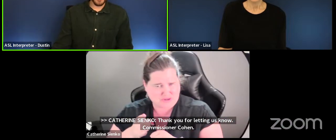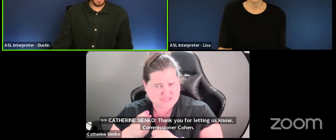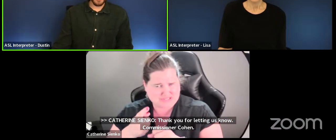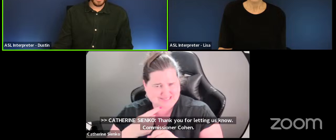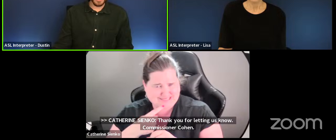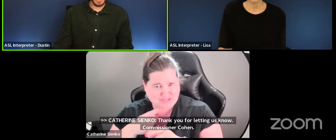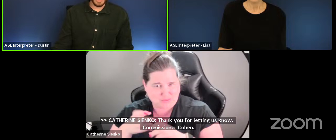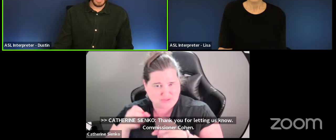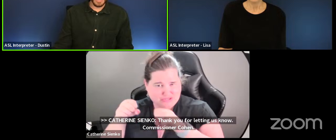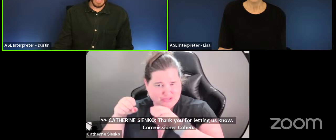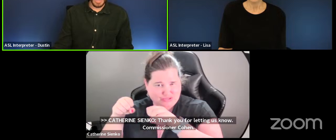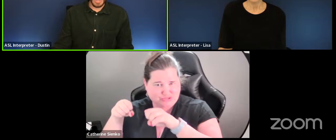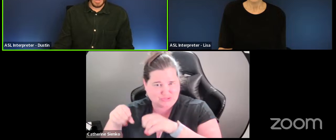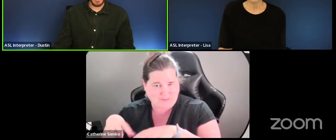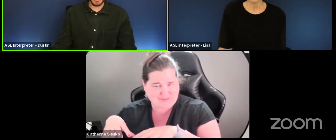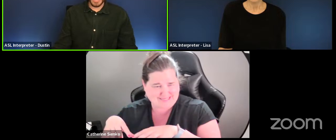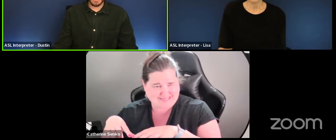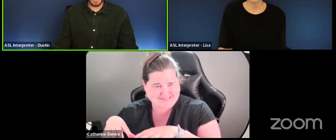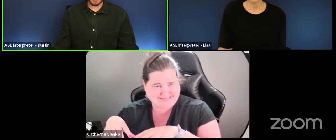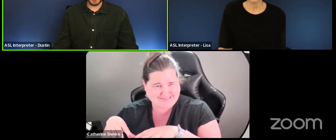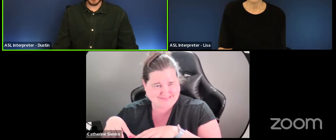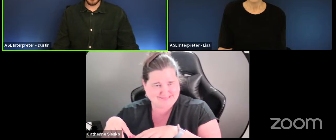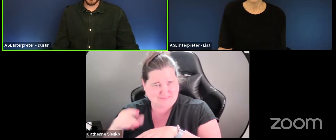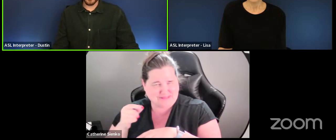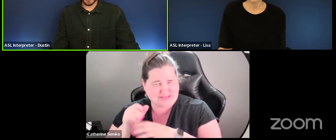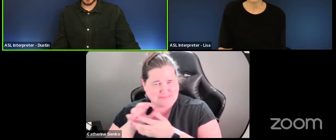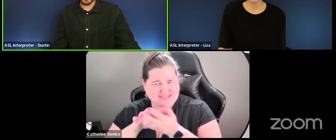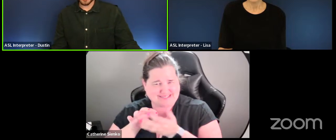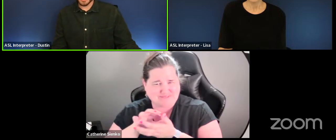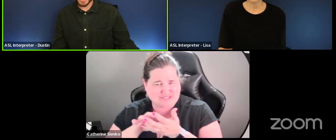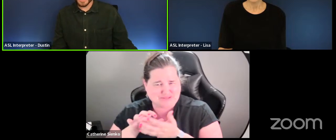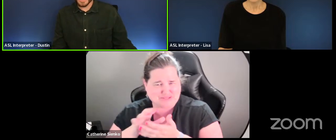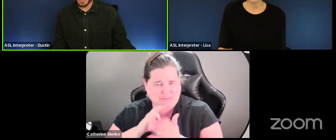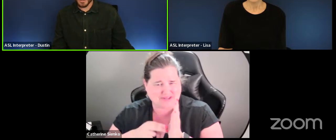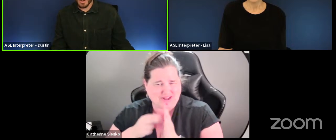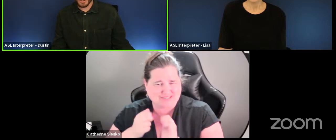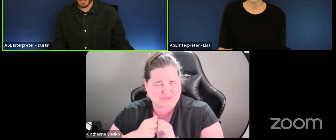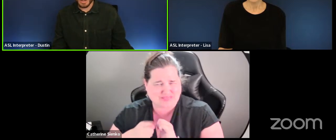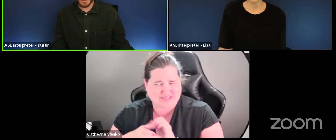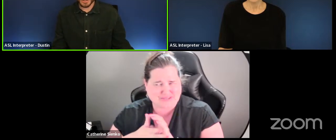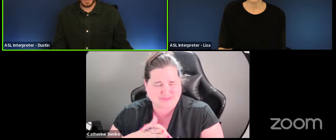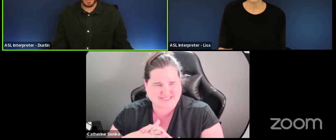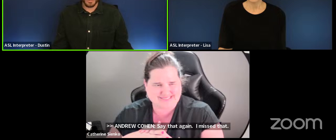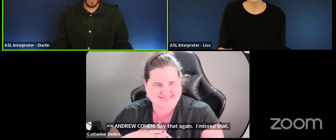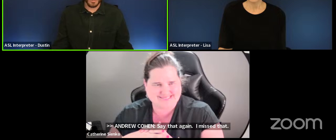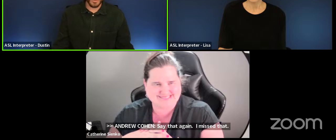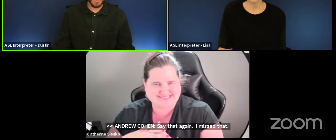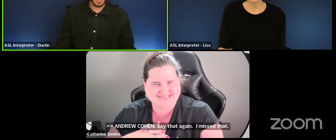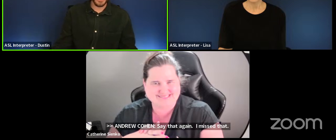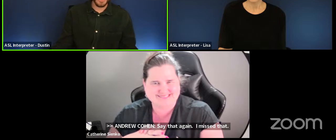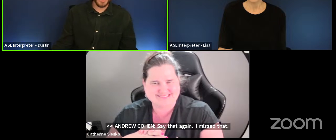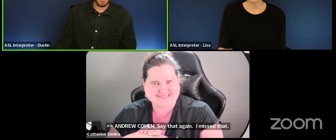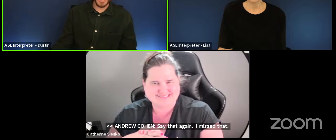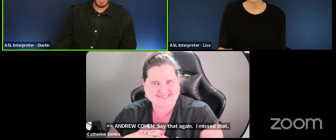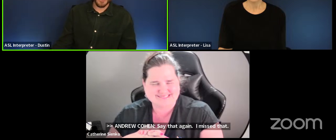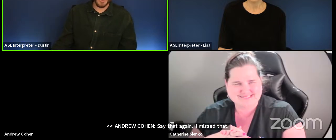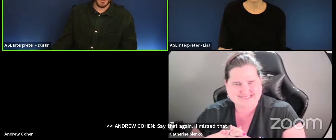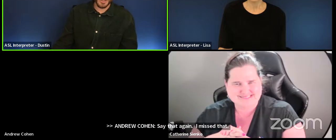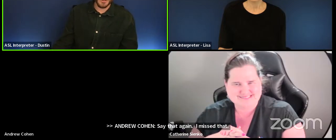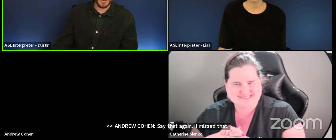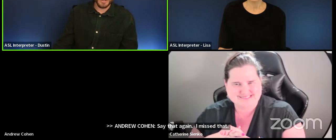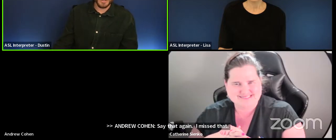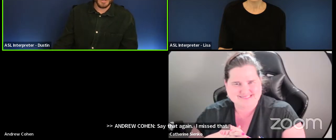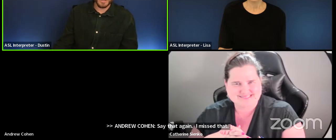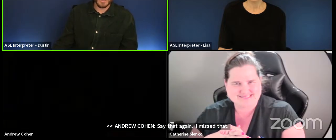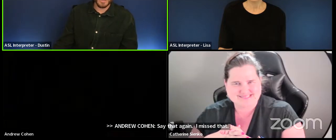Commissioner Cohen, are you saying that you want to rescind your motion? I'm just want to make sure I'm understanding and